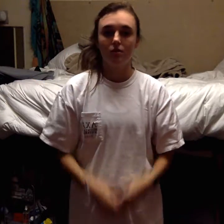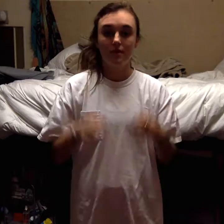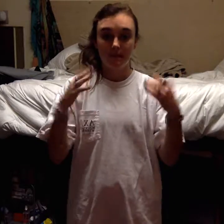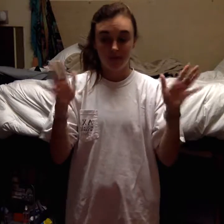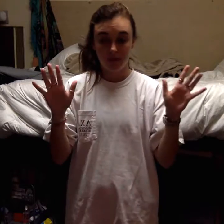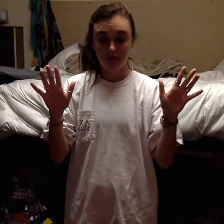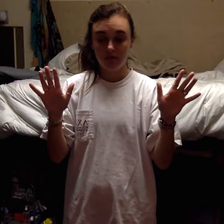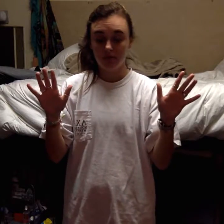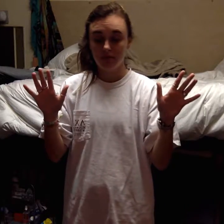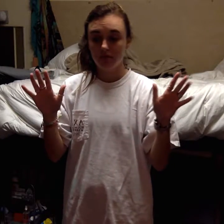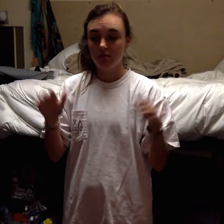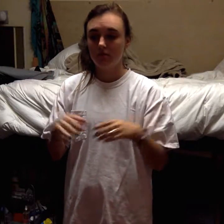you can go ahead